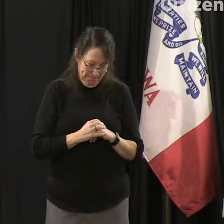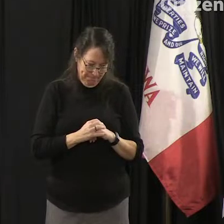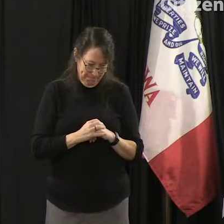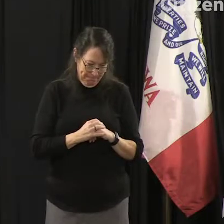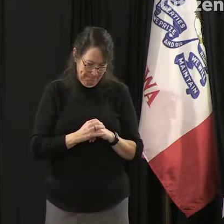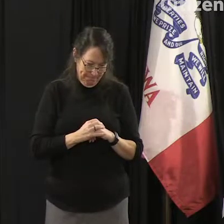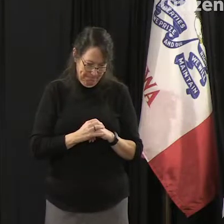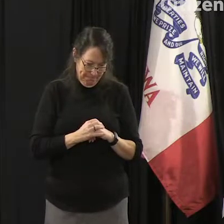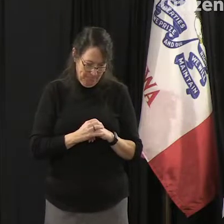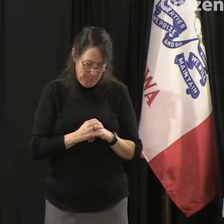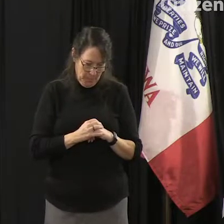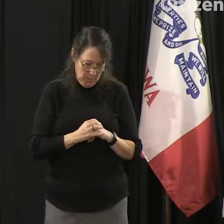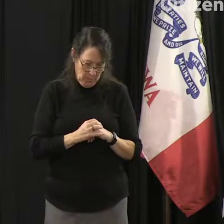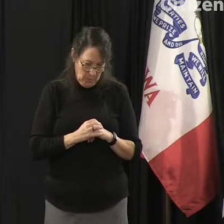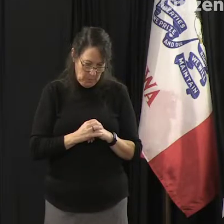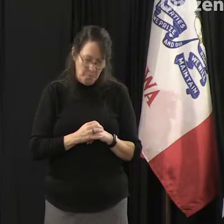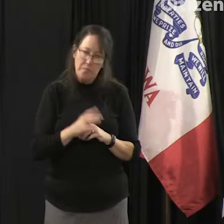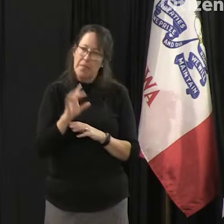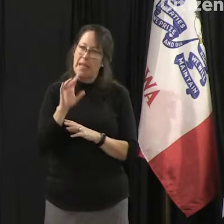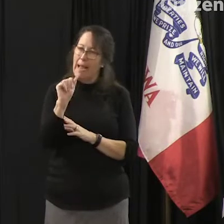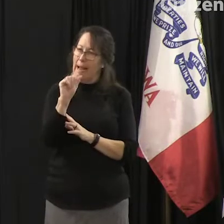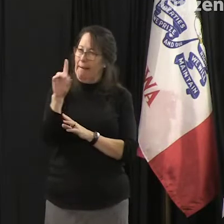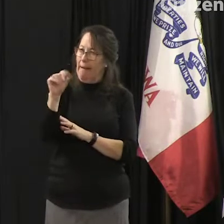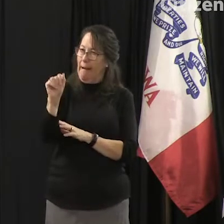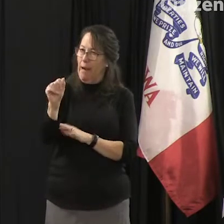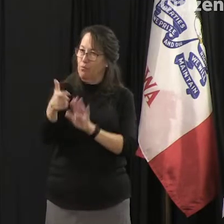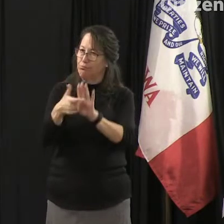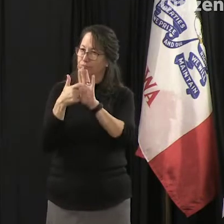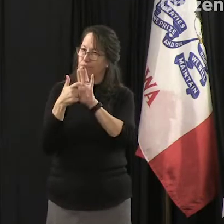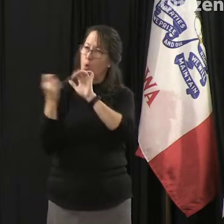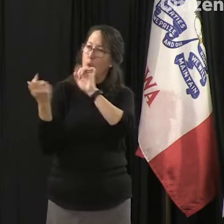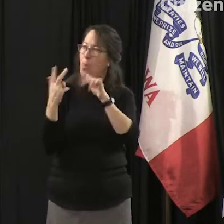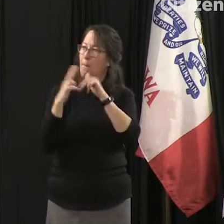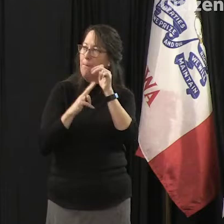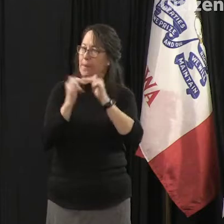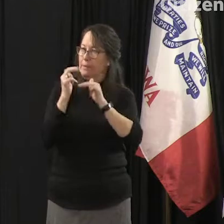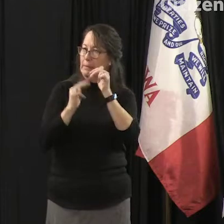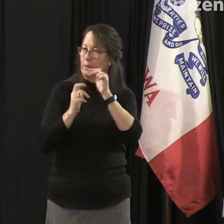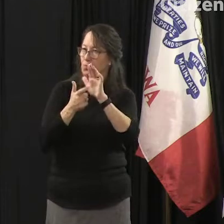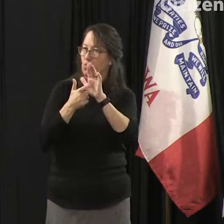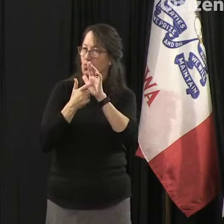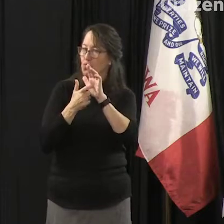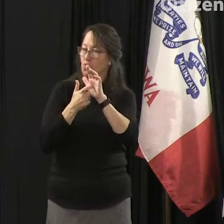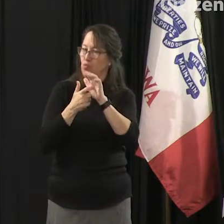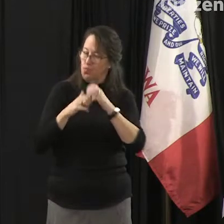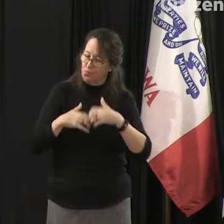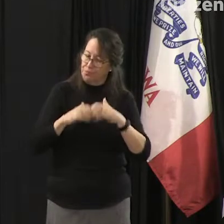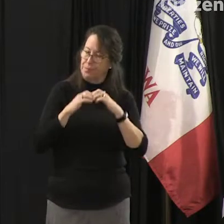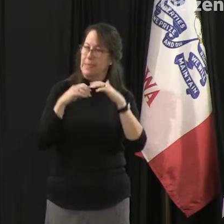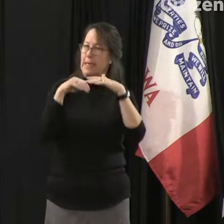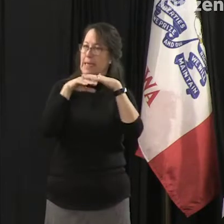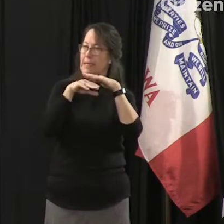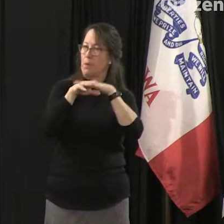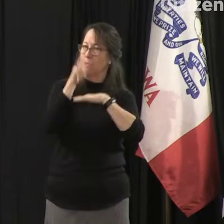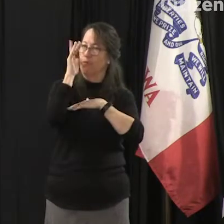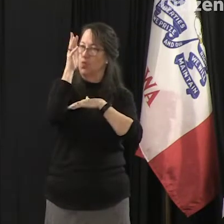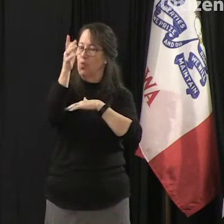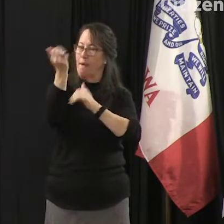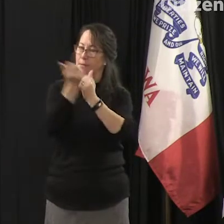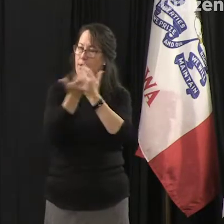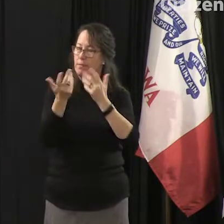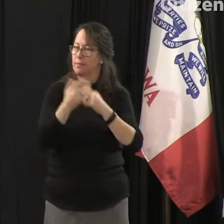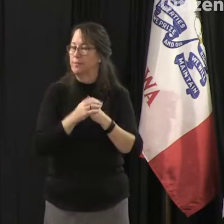So in the ADA, we mandated that all buildings must be built accessible in the future, all